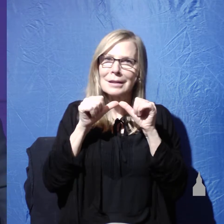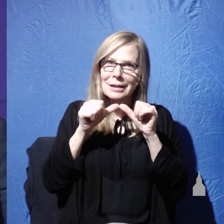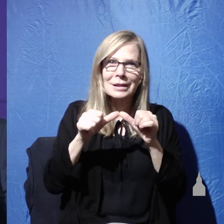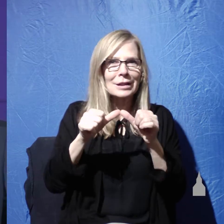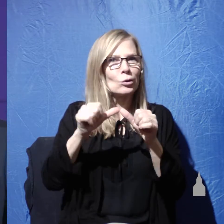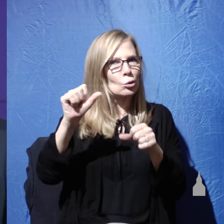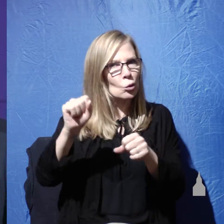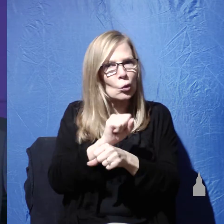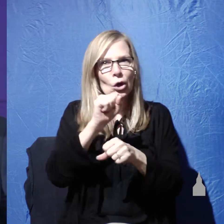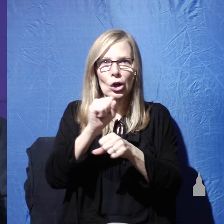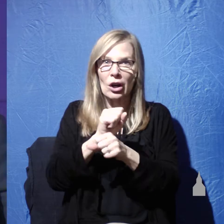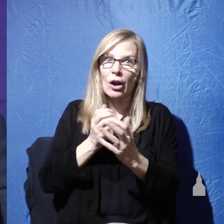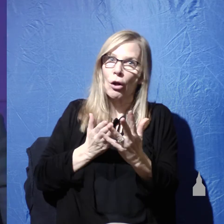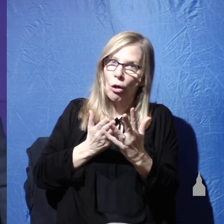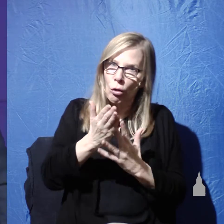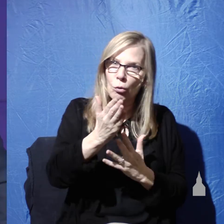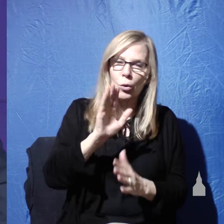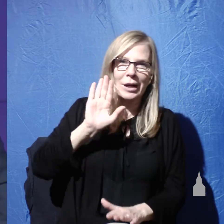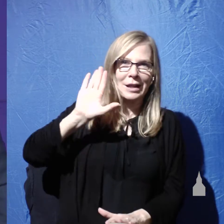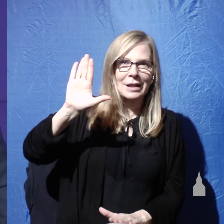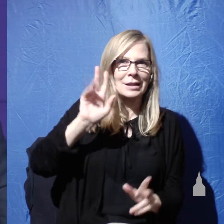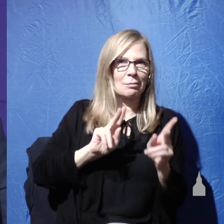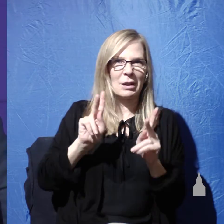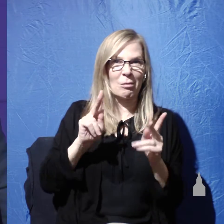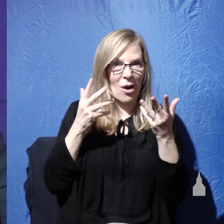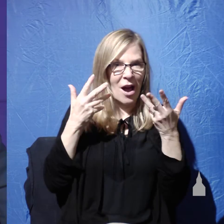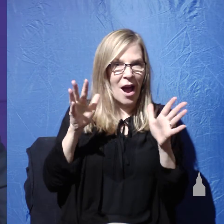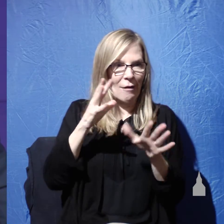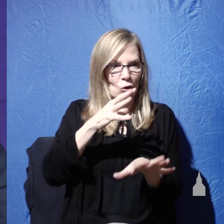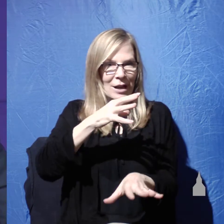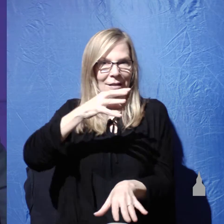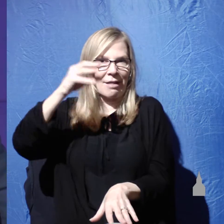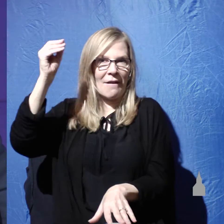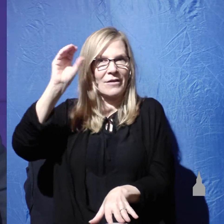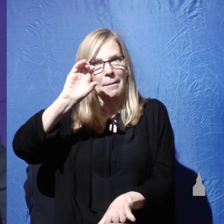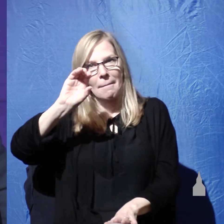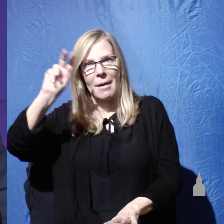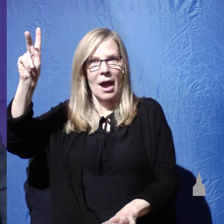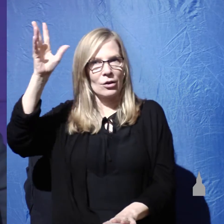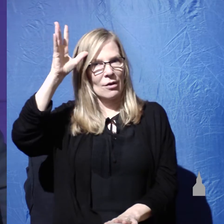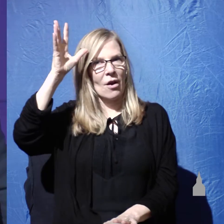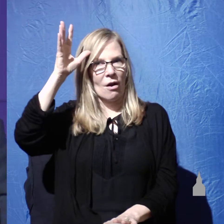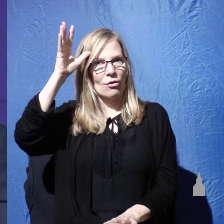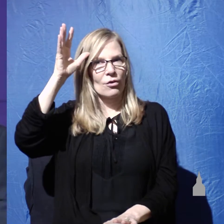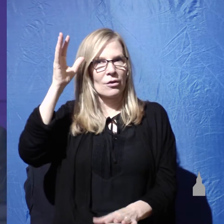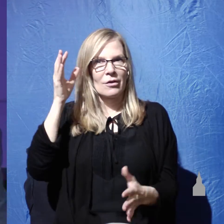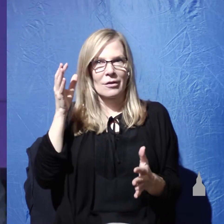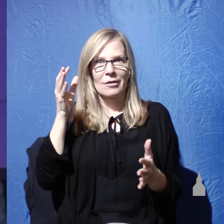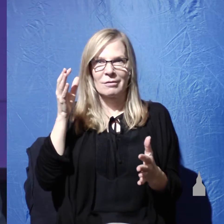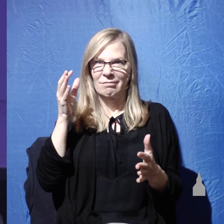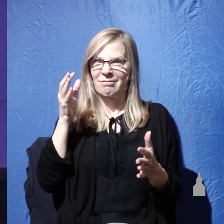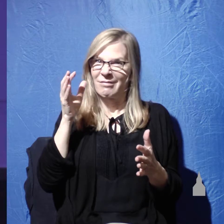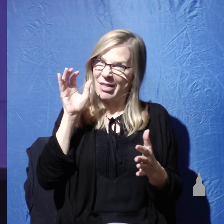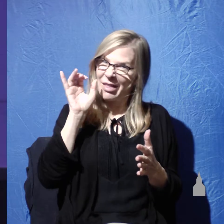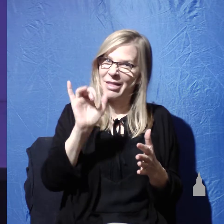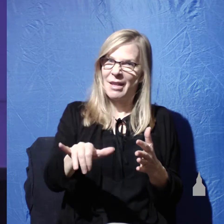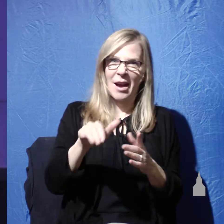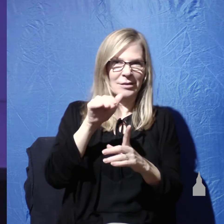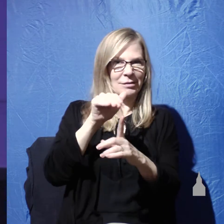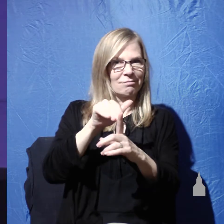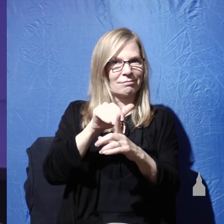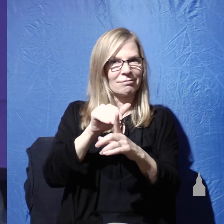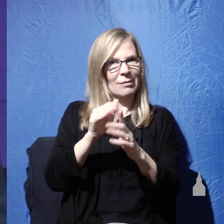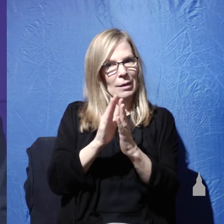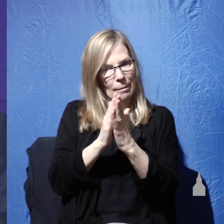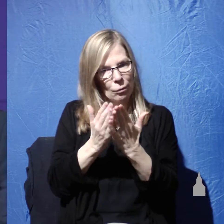do through his people after he returned to the Father following his earthly ministry. So I remind you that this is the reason why